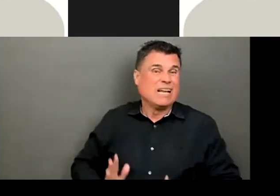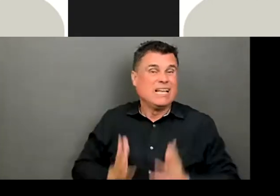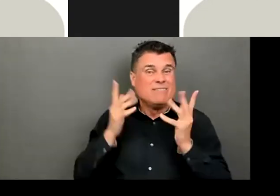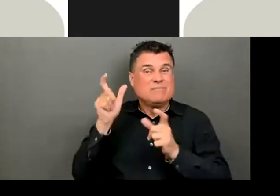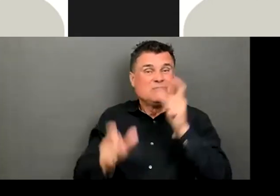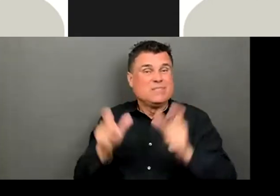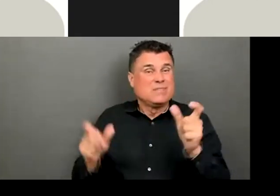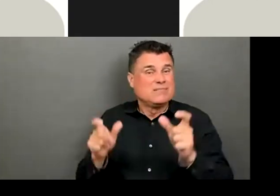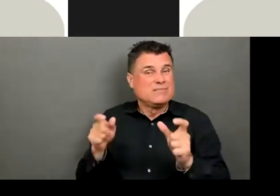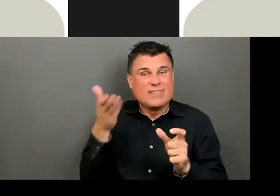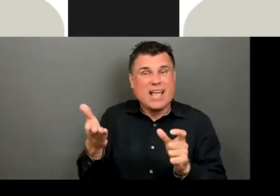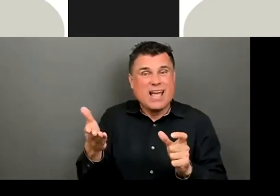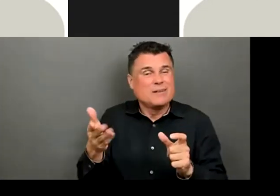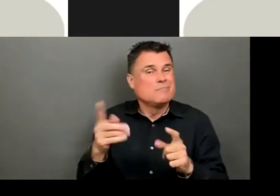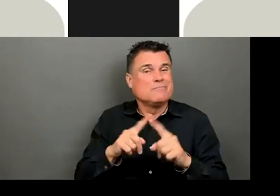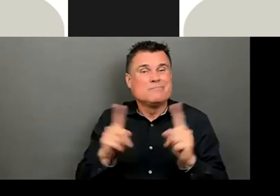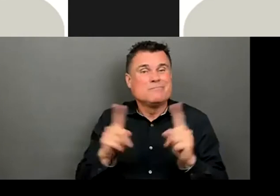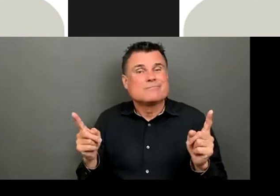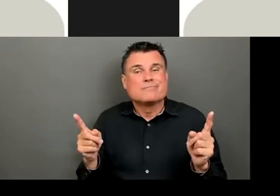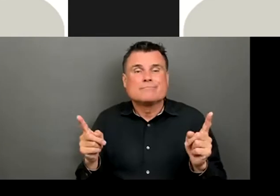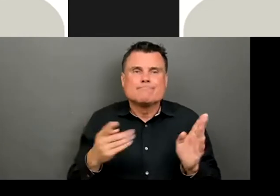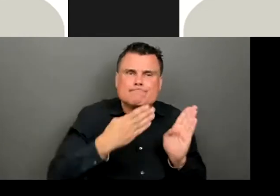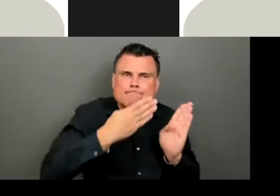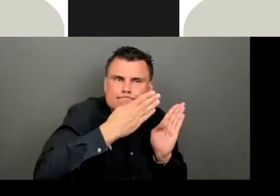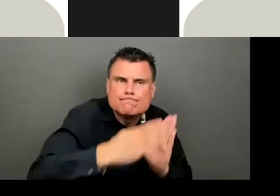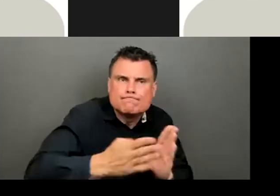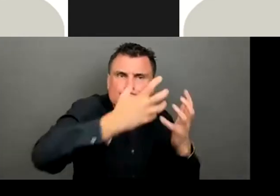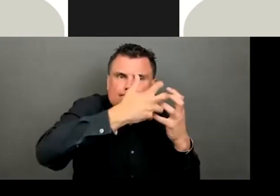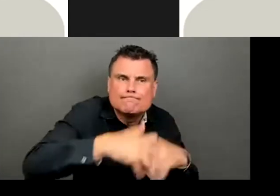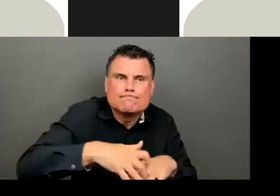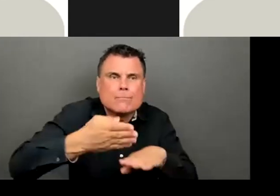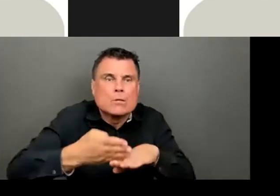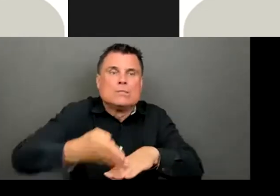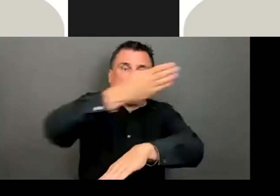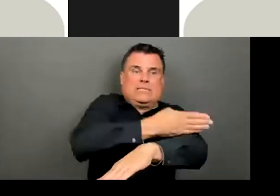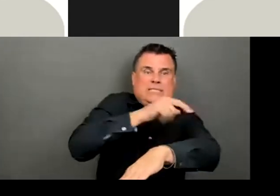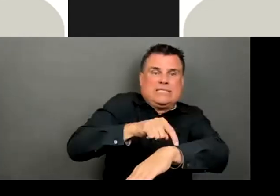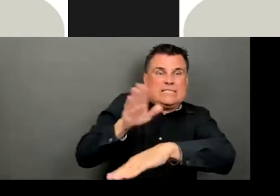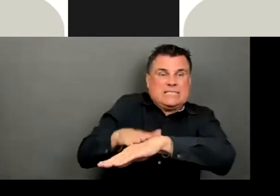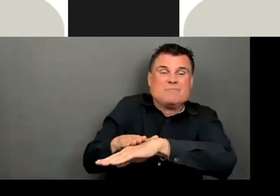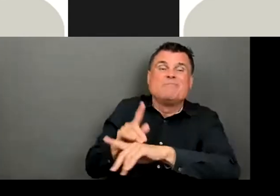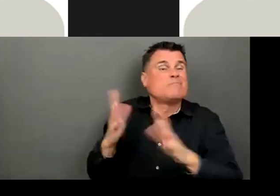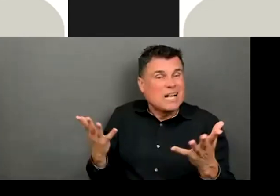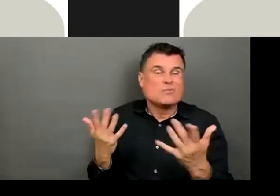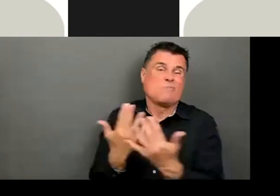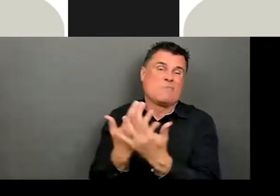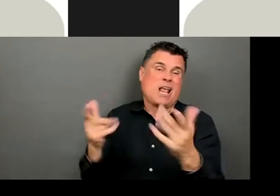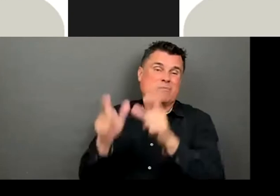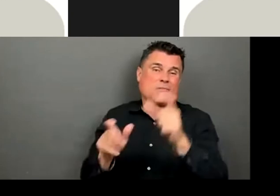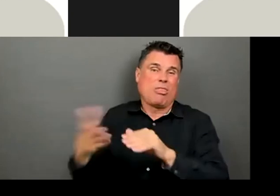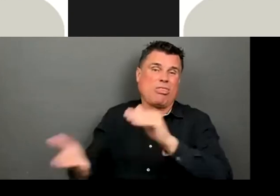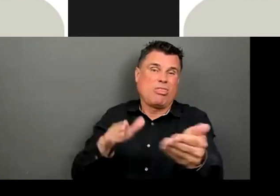of preparedness. So this is the problem, the awareness and advocacy we need to do for our remote areas and people. Thank